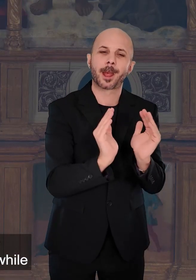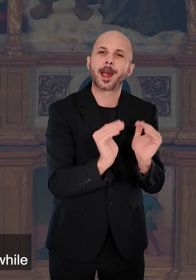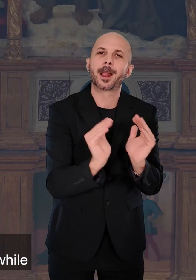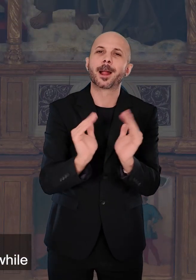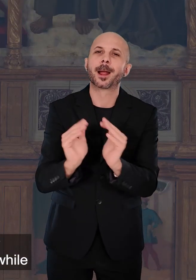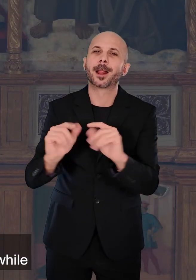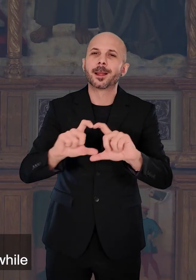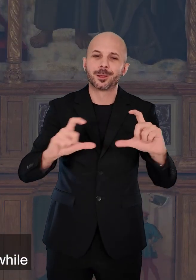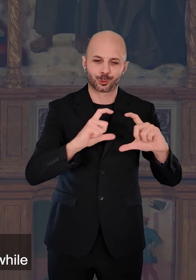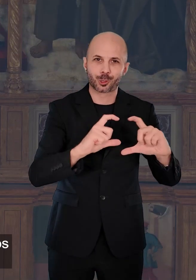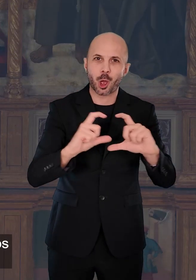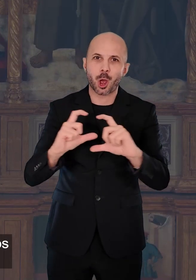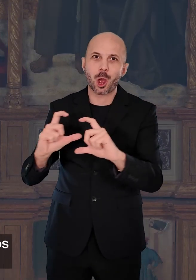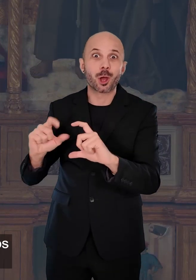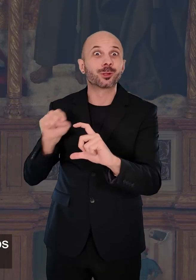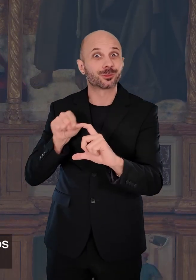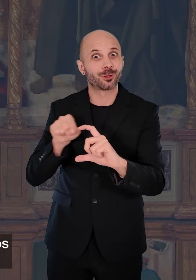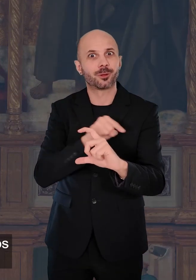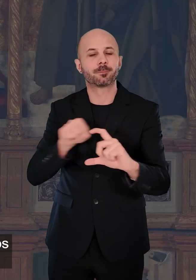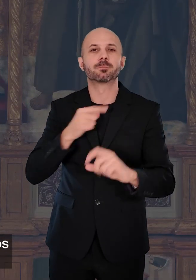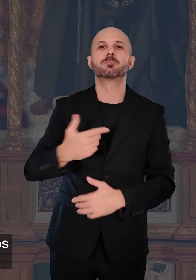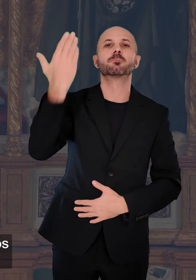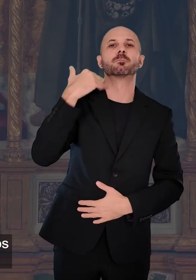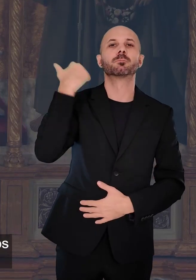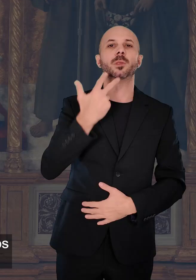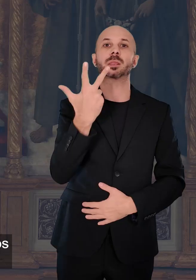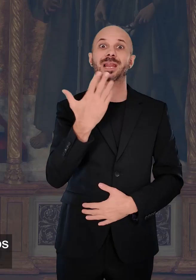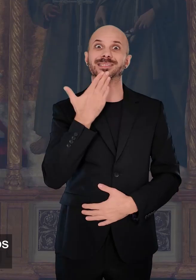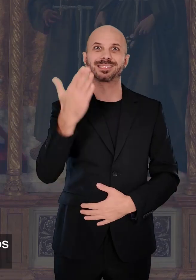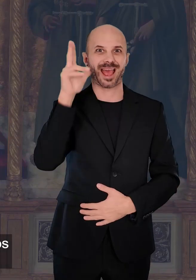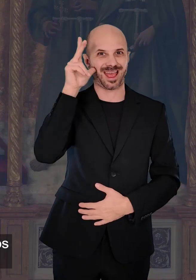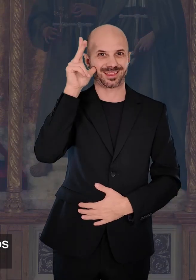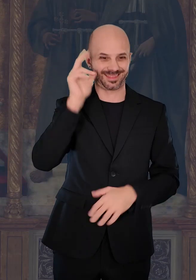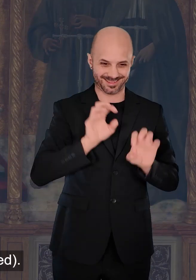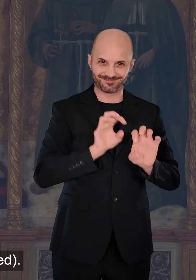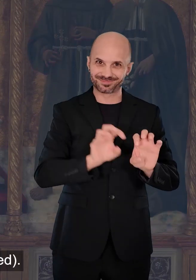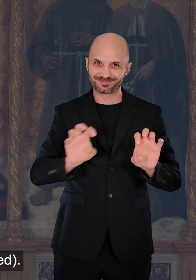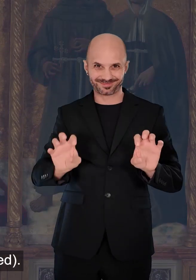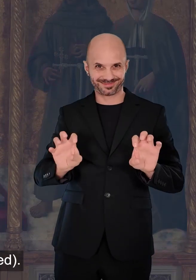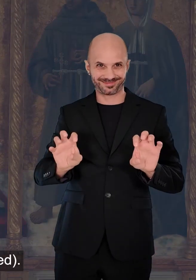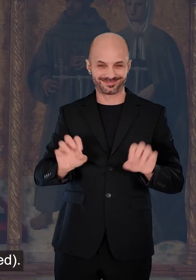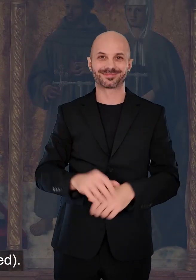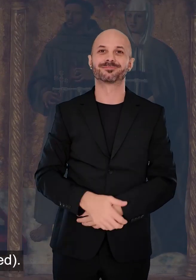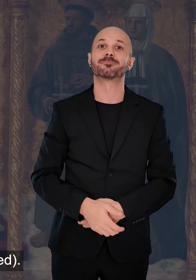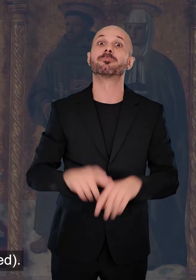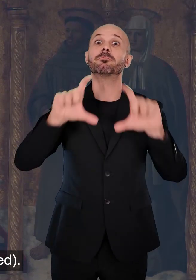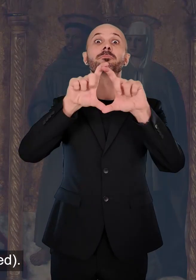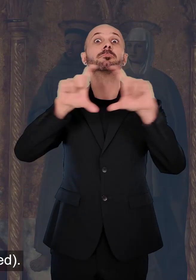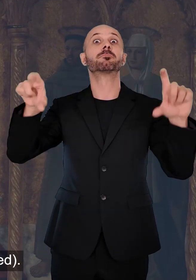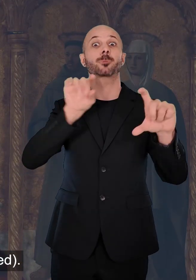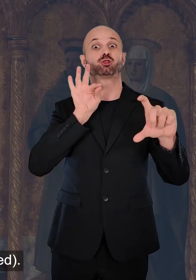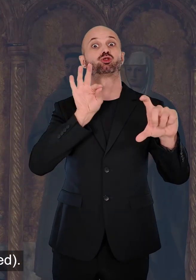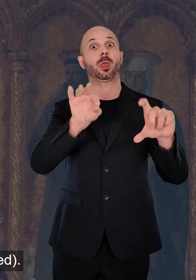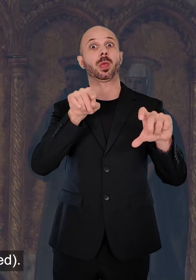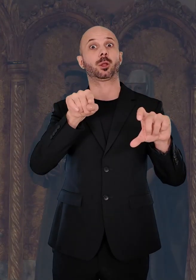narrative scenes, while the upper one has 3 tondos, within which 3 female saints